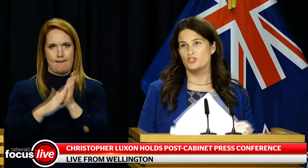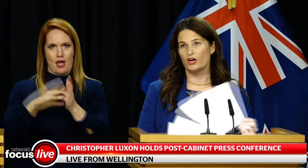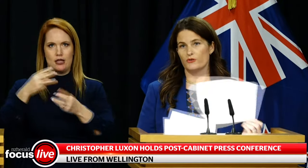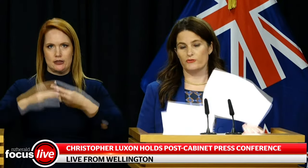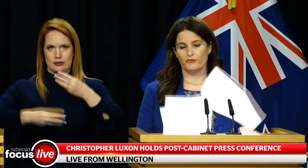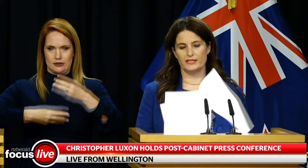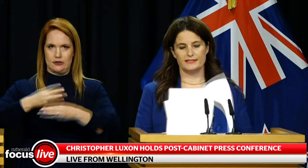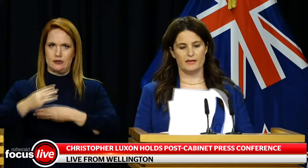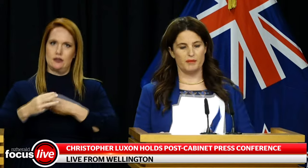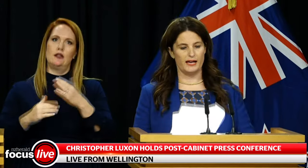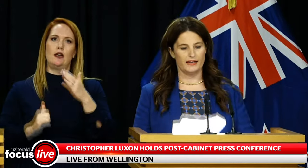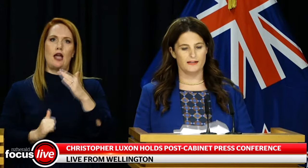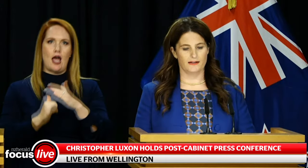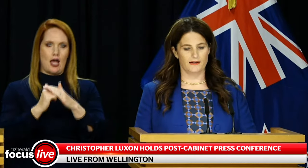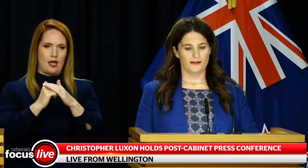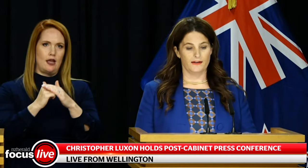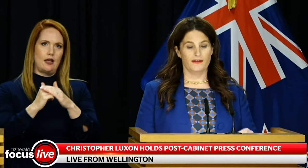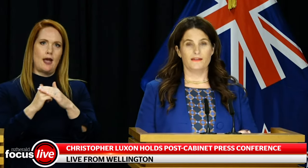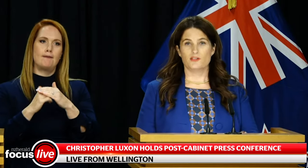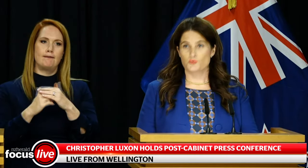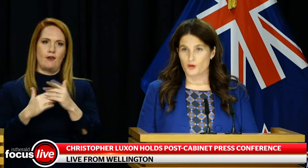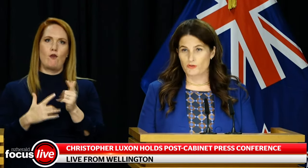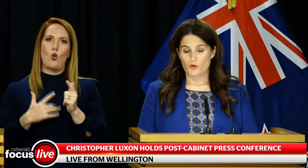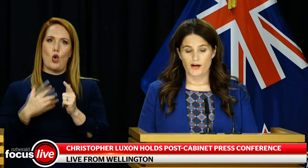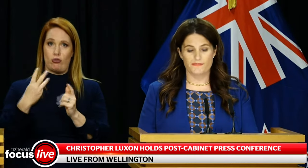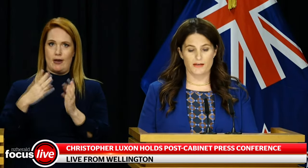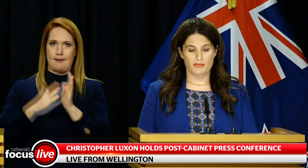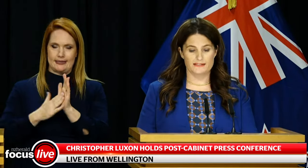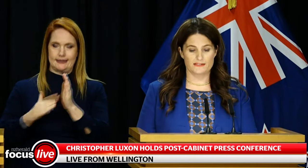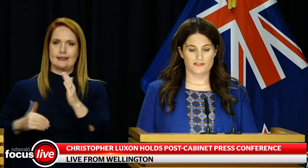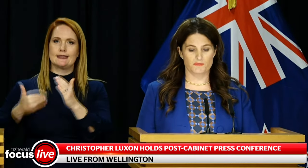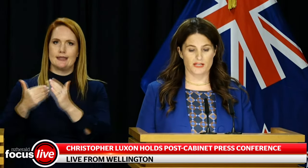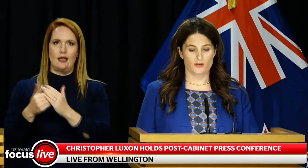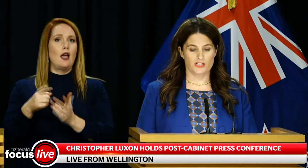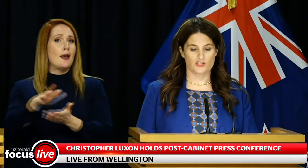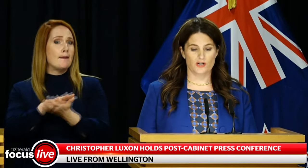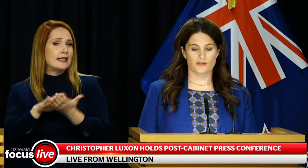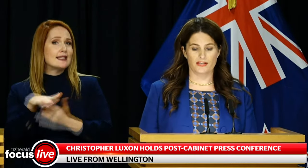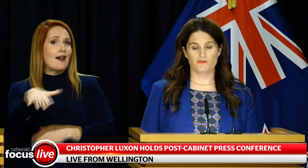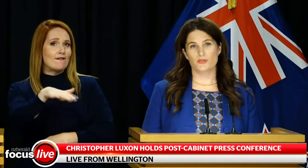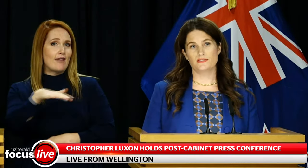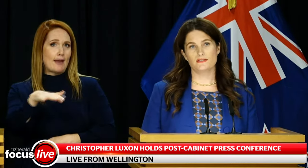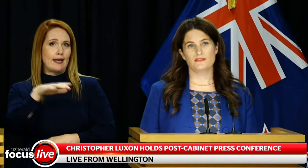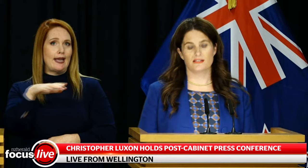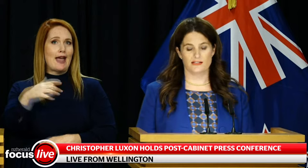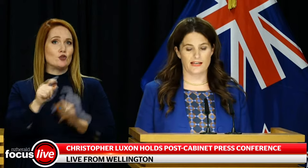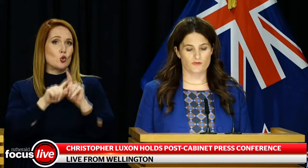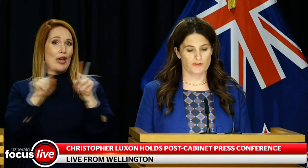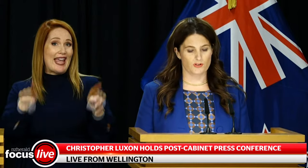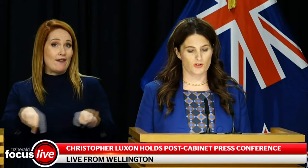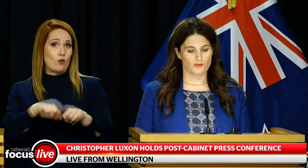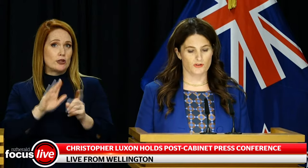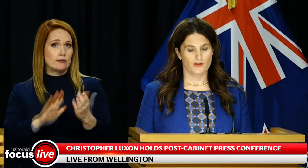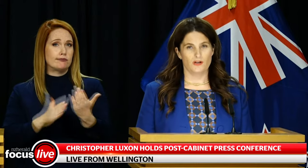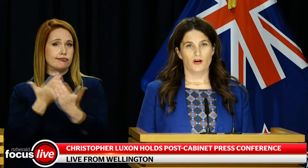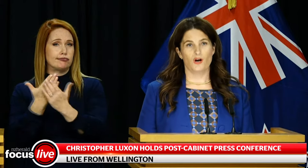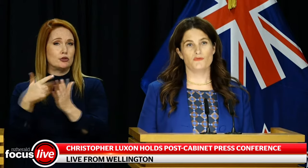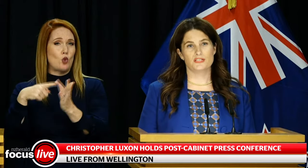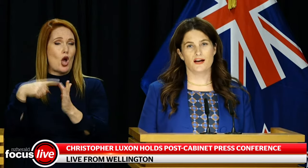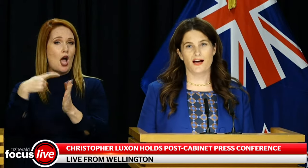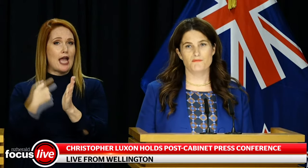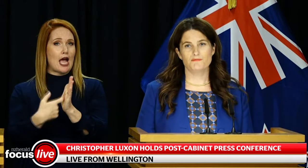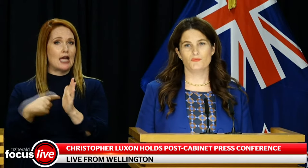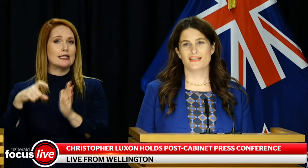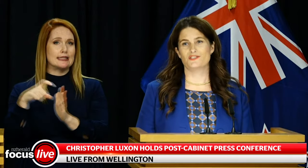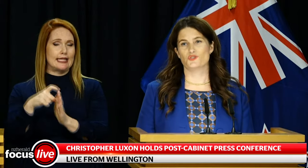the early childhood fees they pay. This will require families to submit early childhood invoices to Inland Revenue.